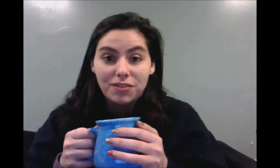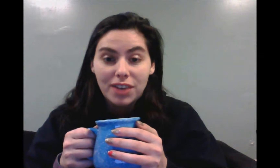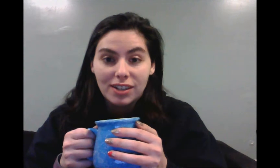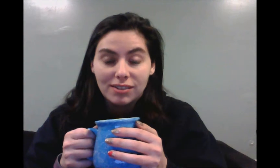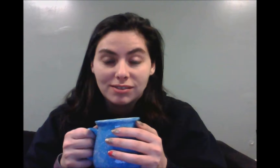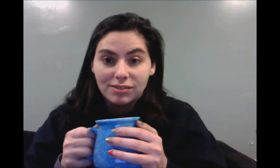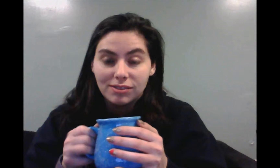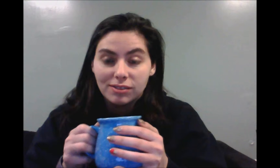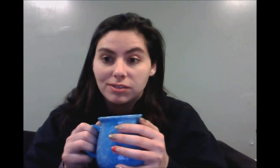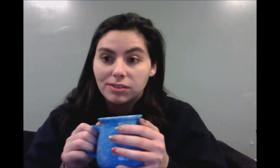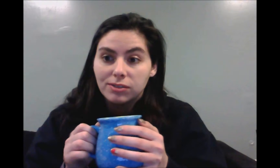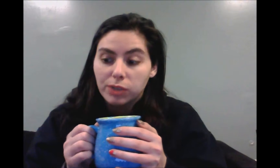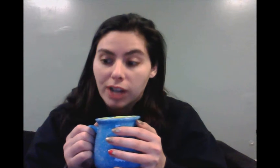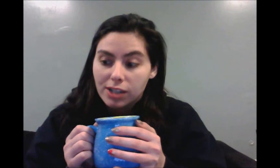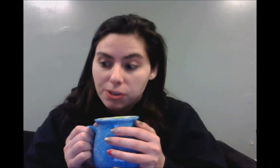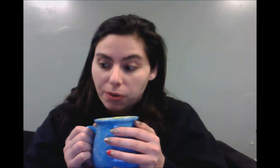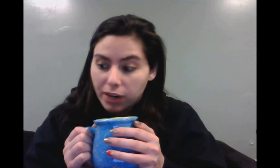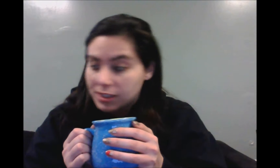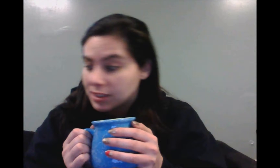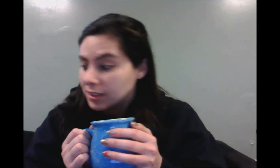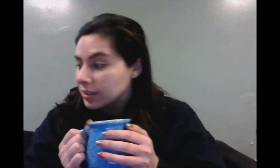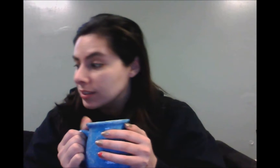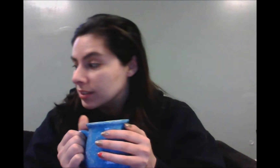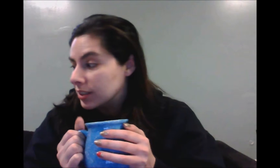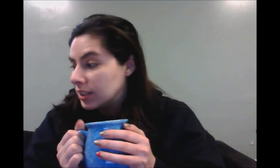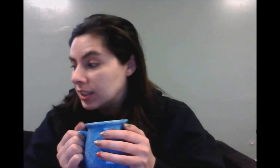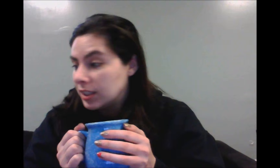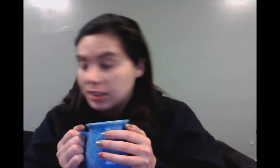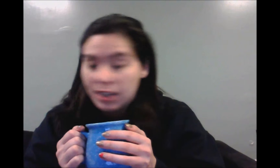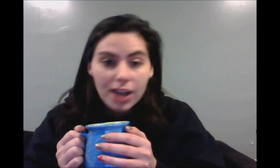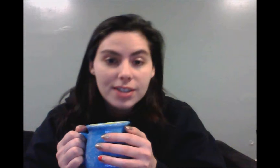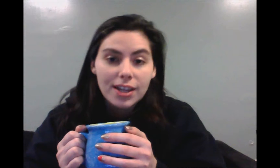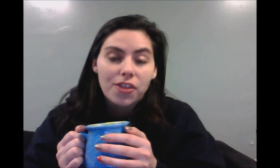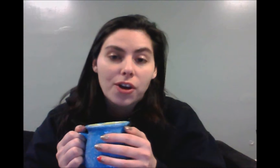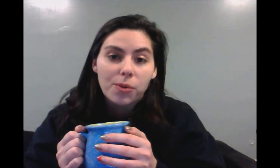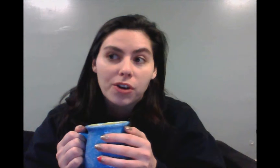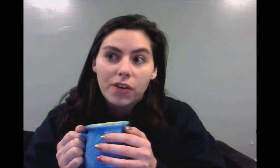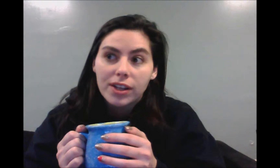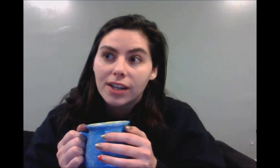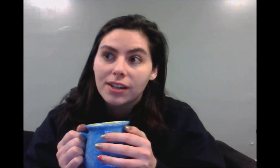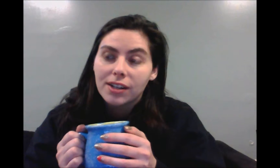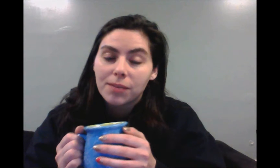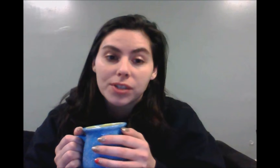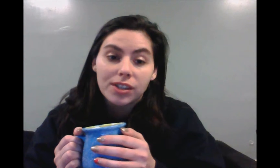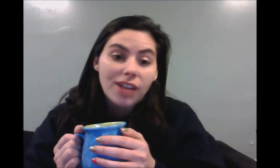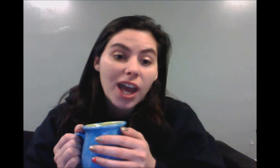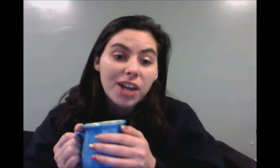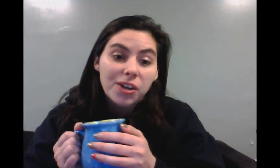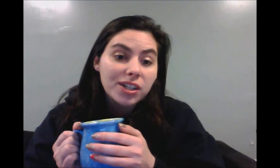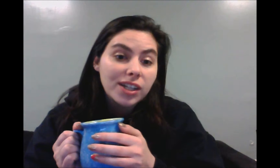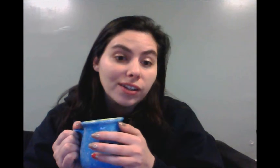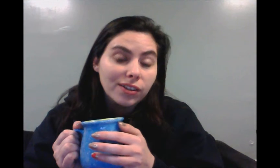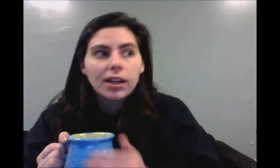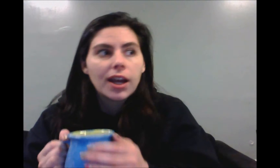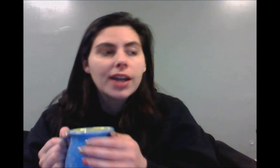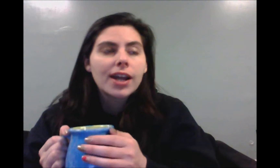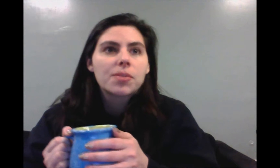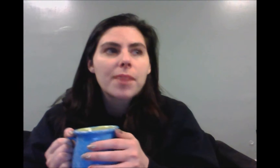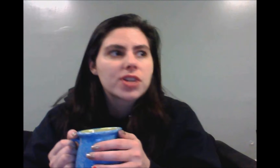and were not so great, and guys that I thought were great that ended up that couldn't deal. And not to mention that